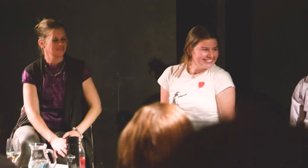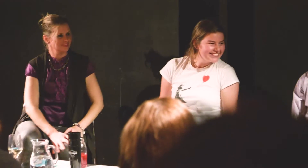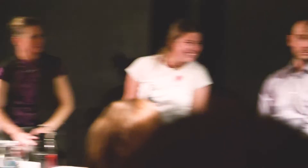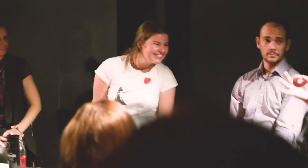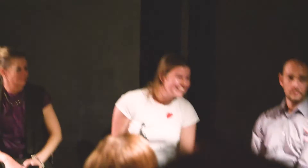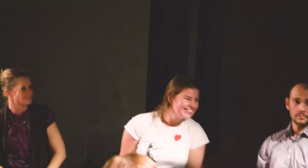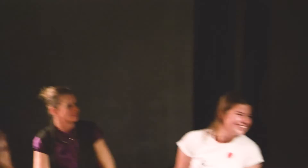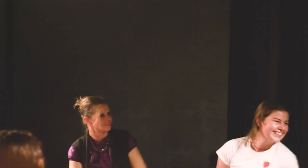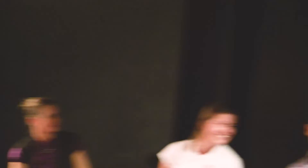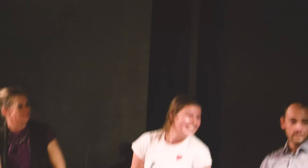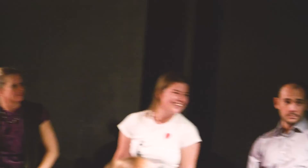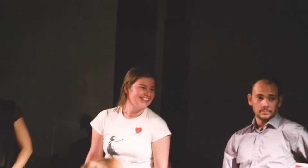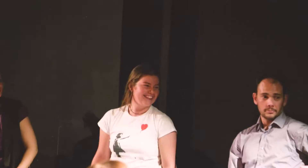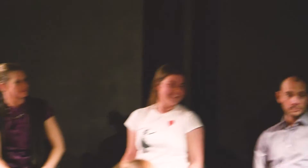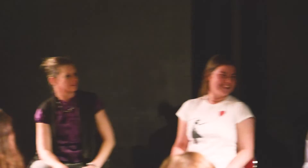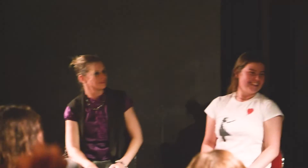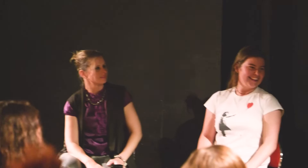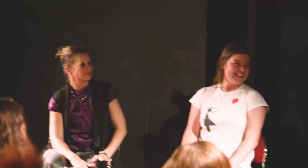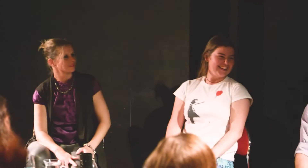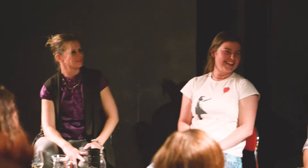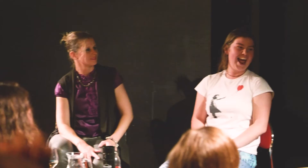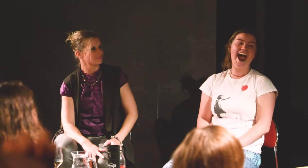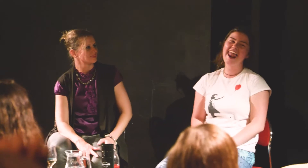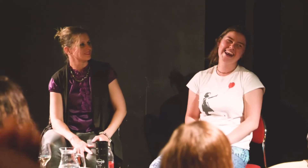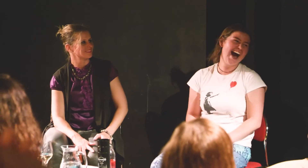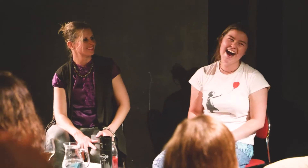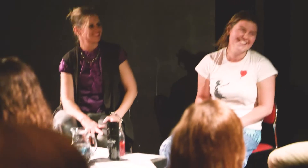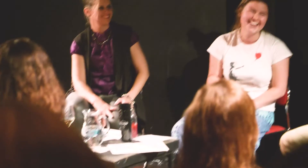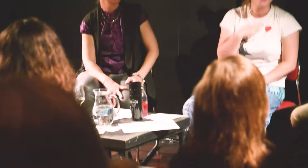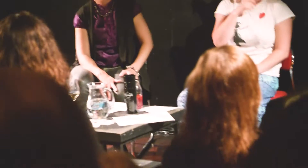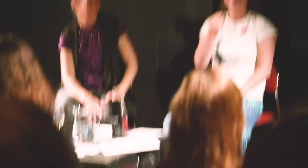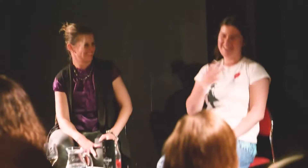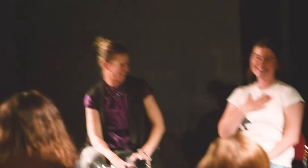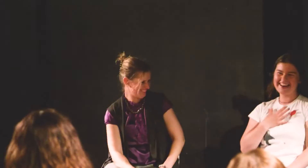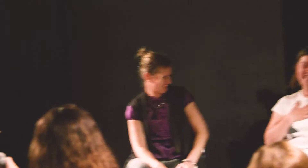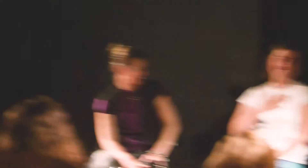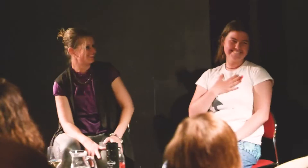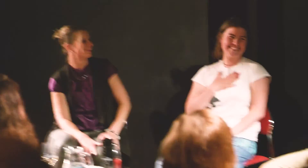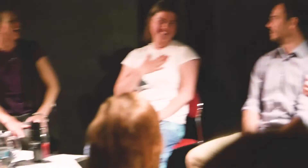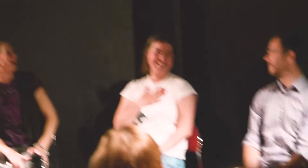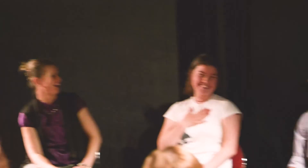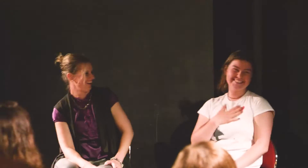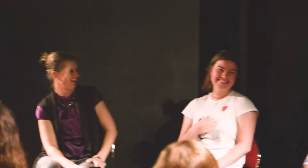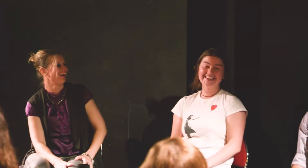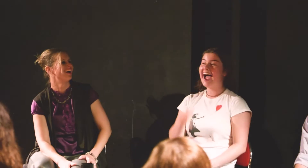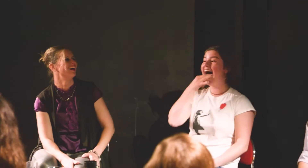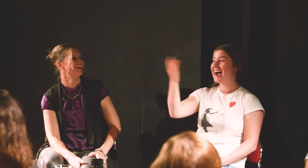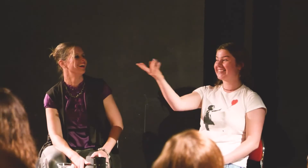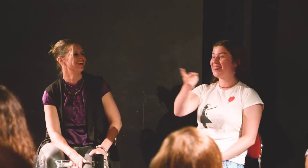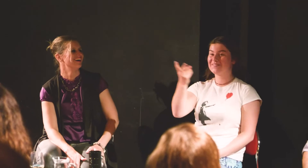I'm going to be a wee bit cheeky to ask you, Megan, but did your parents help you at all with any of the things? Are you sure? I did it all myself. You can